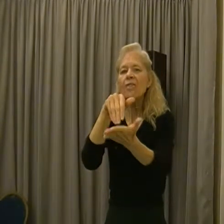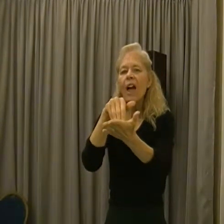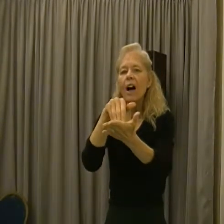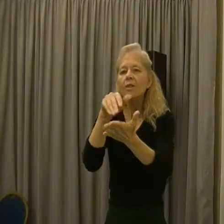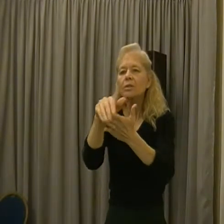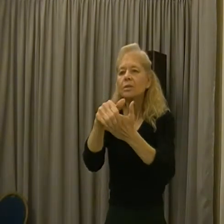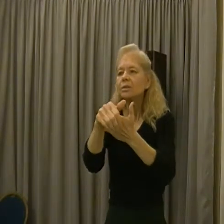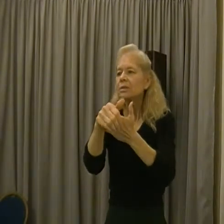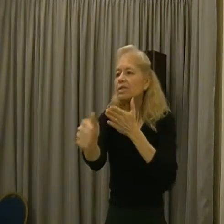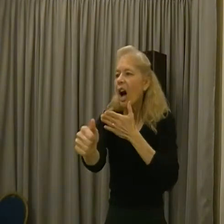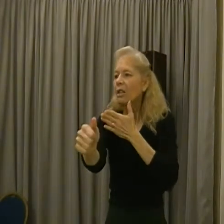According to the last edition of the